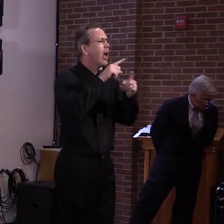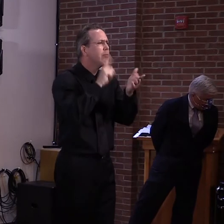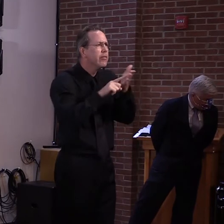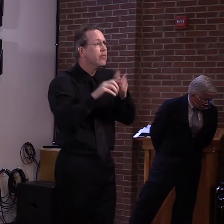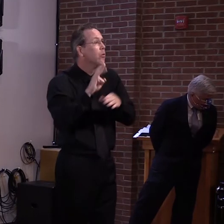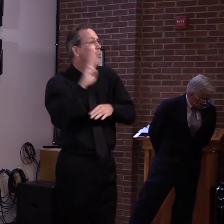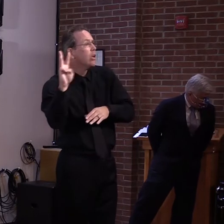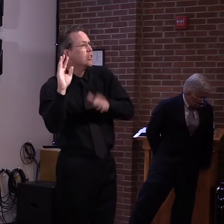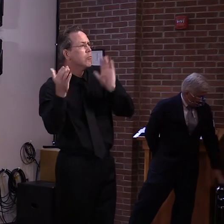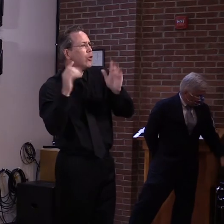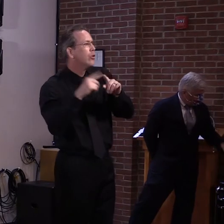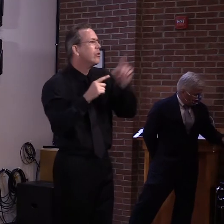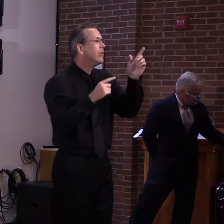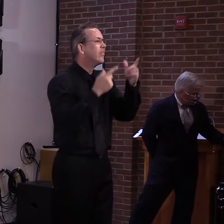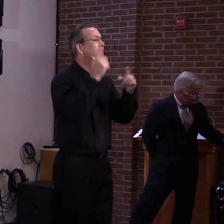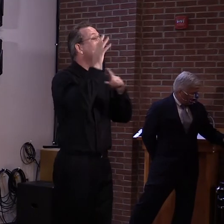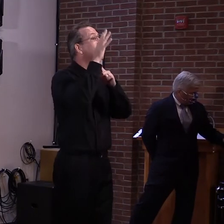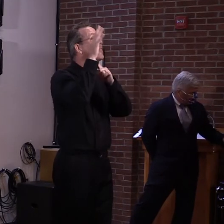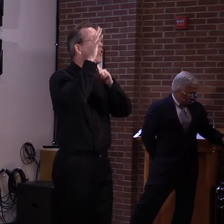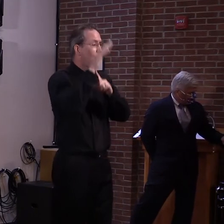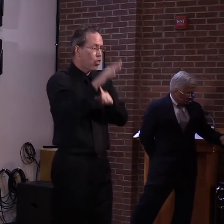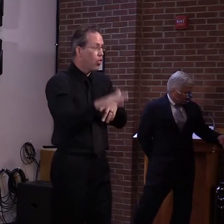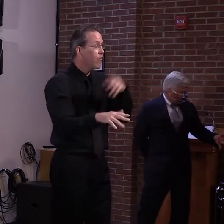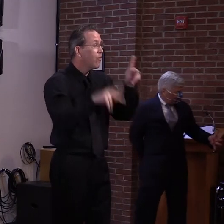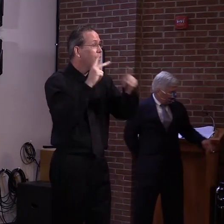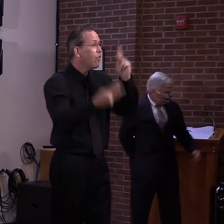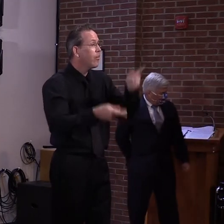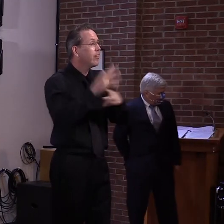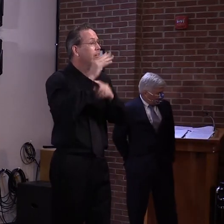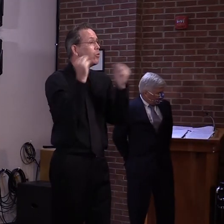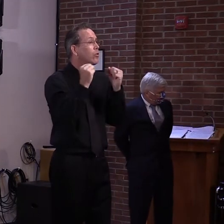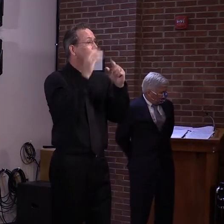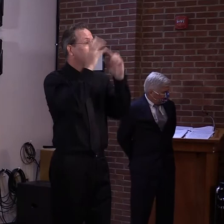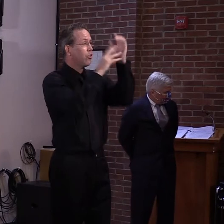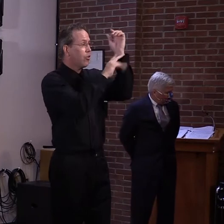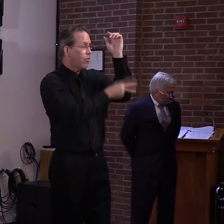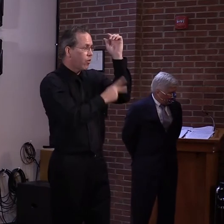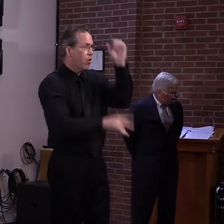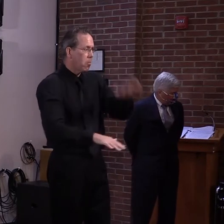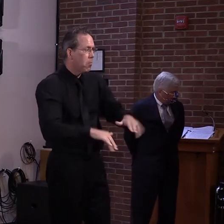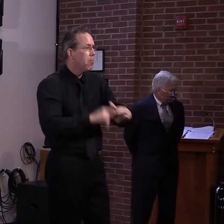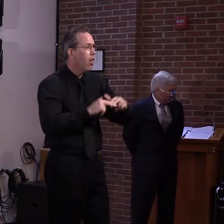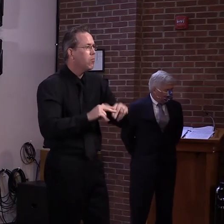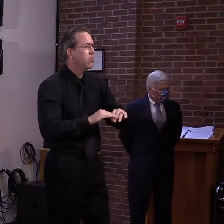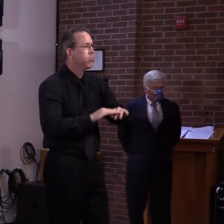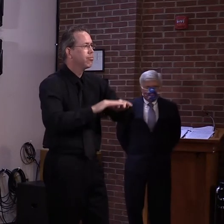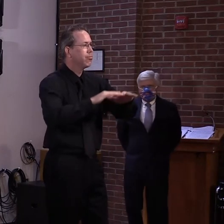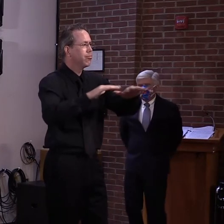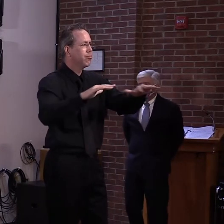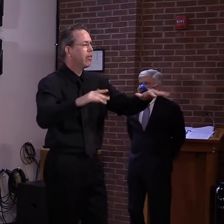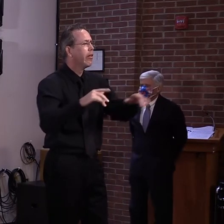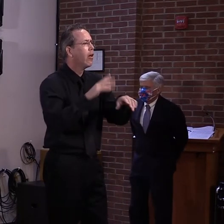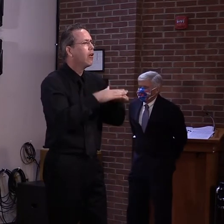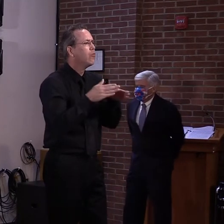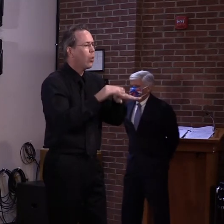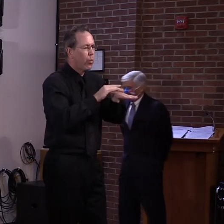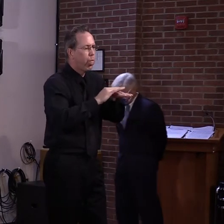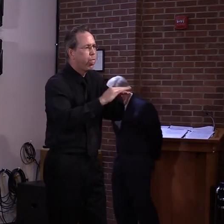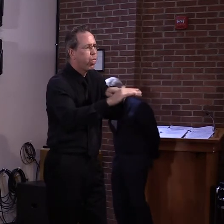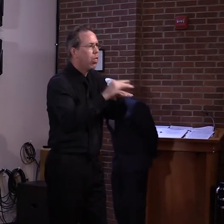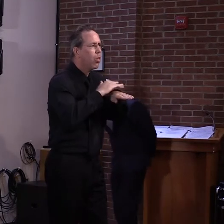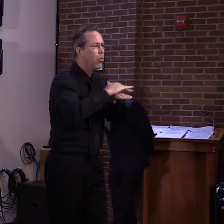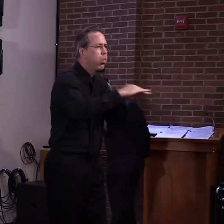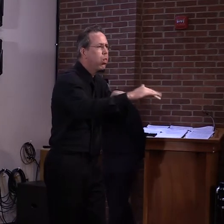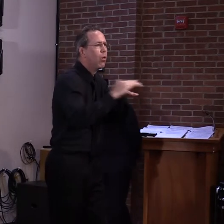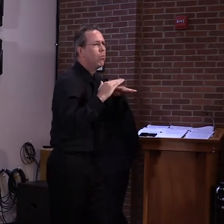leaf season, the accumulation of leaf matter on our roads is a really significant source of phosphorus in stormwater. The